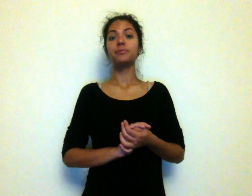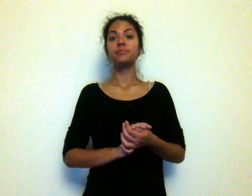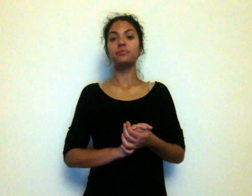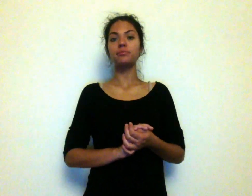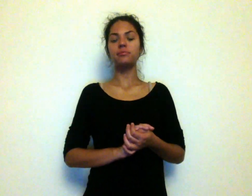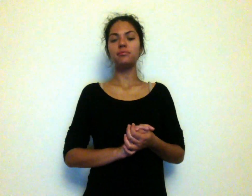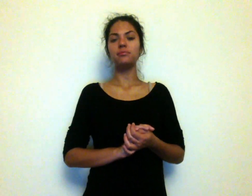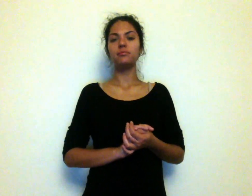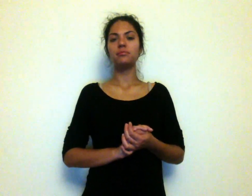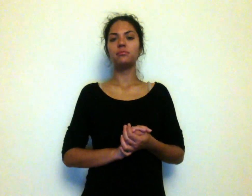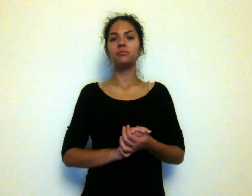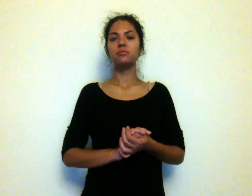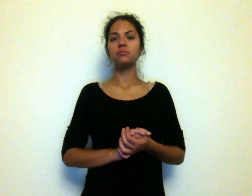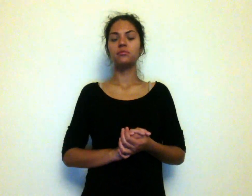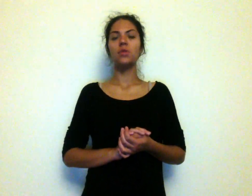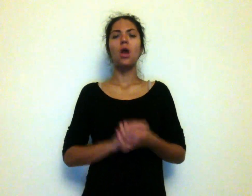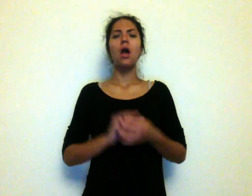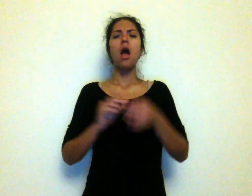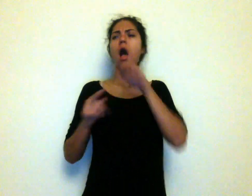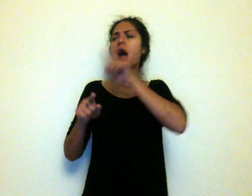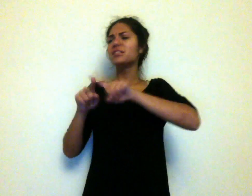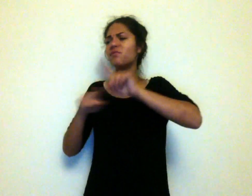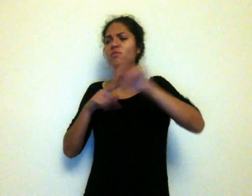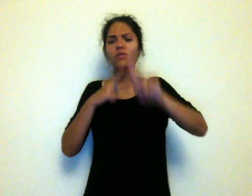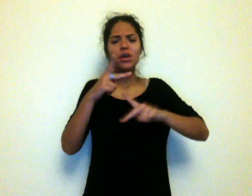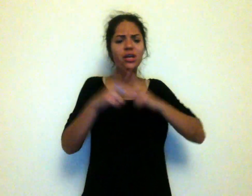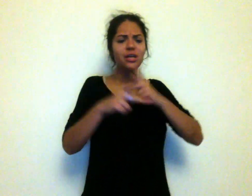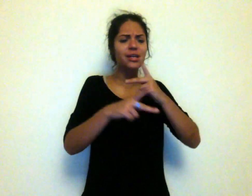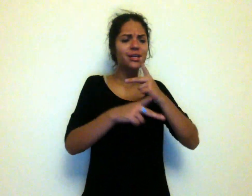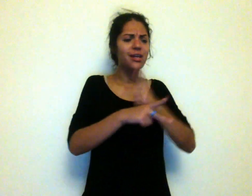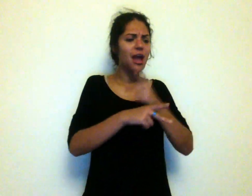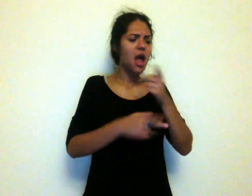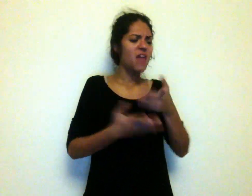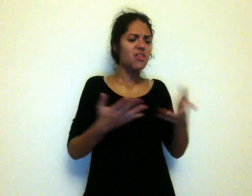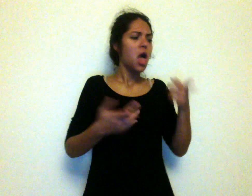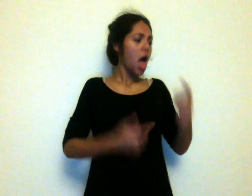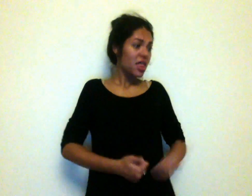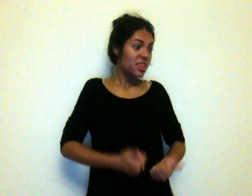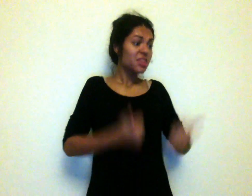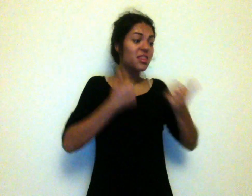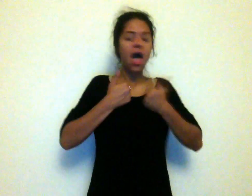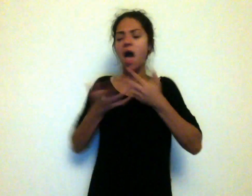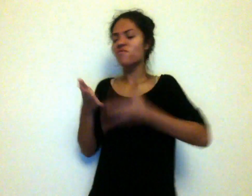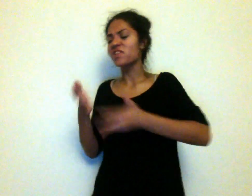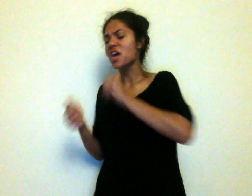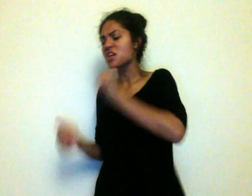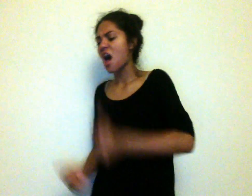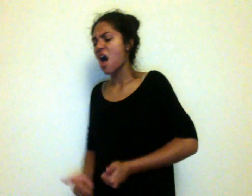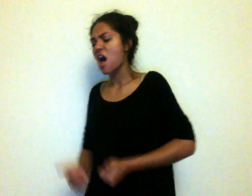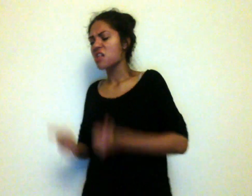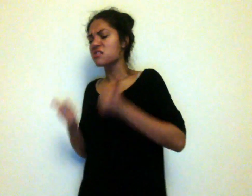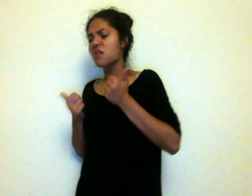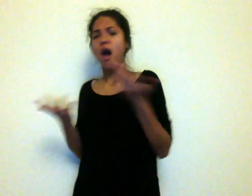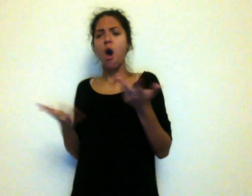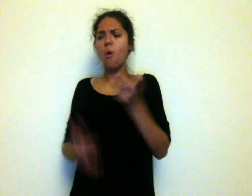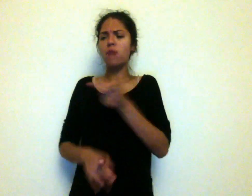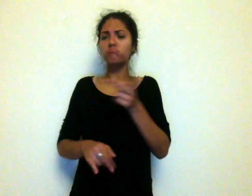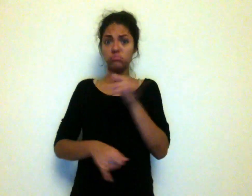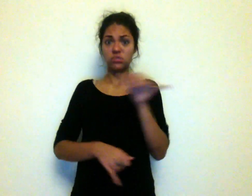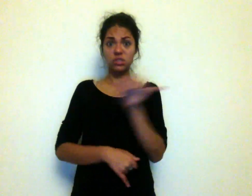a non-living thing is only a difference in degree, not in kind. It's only a difference in